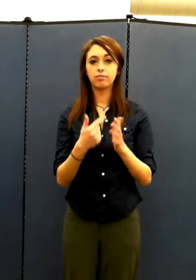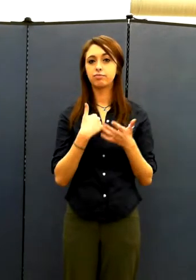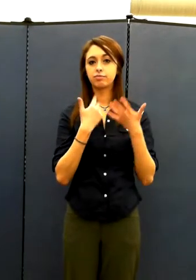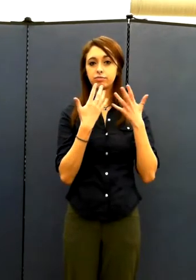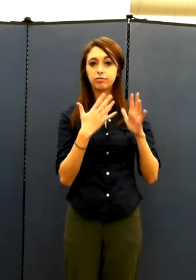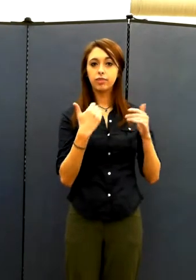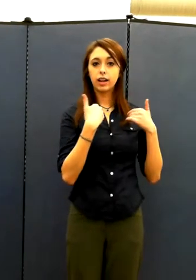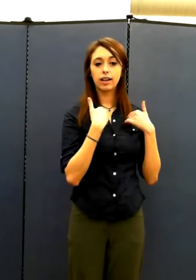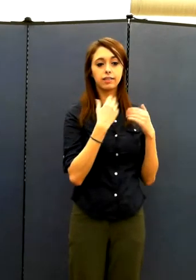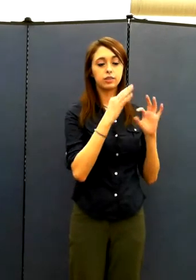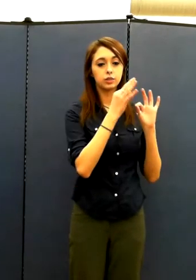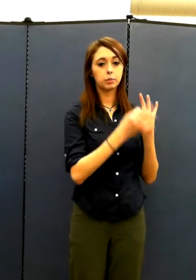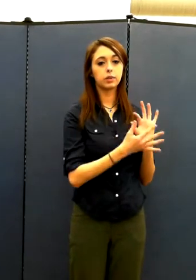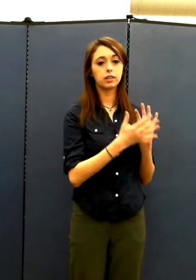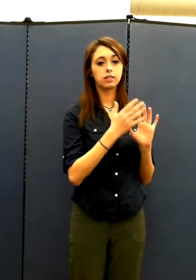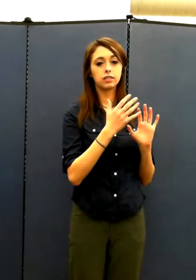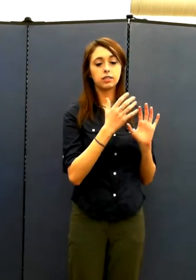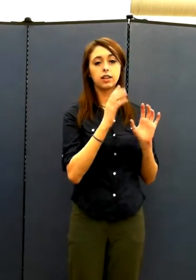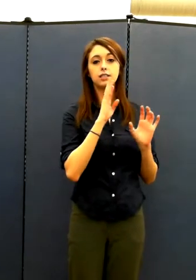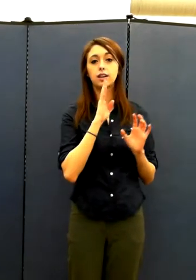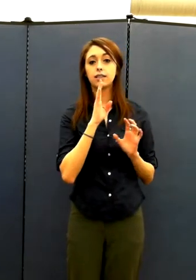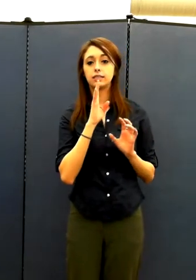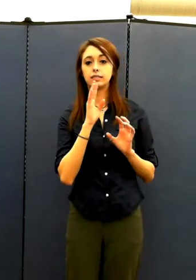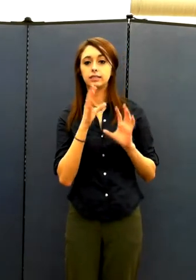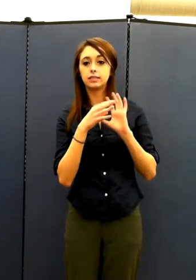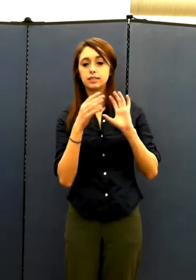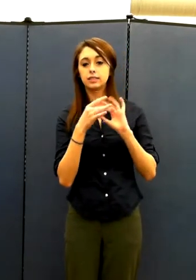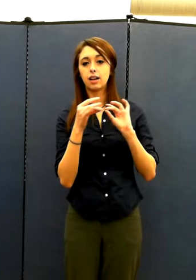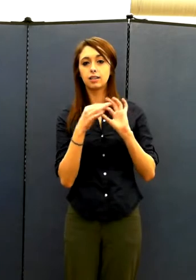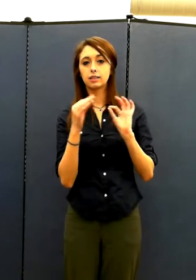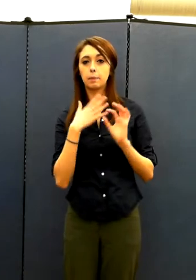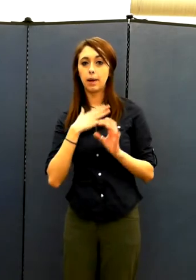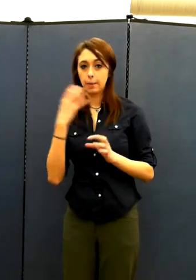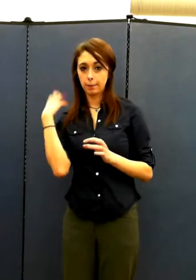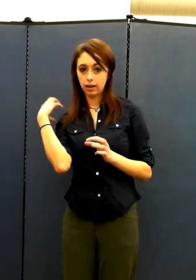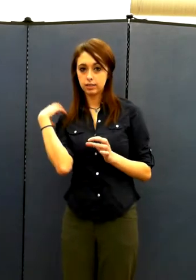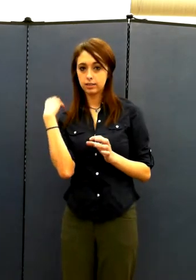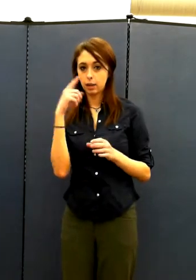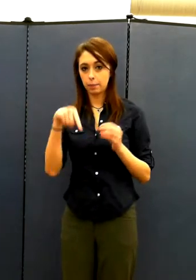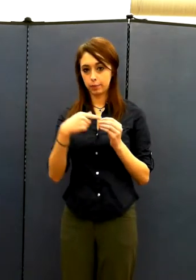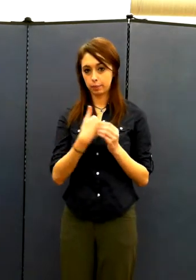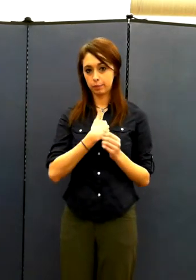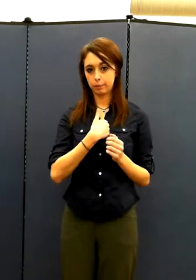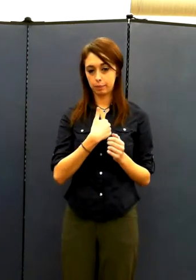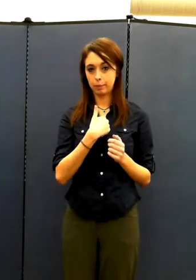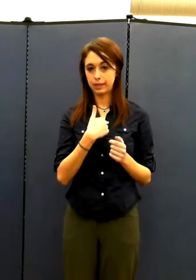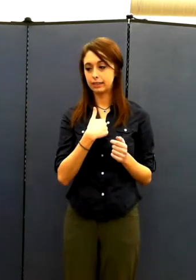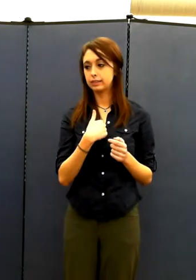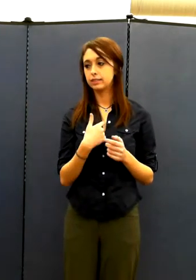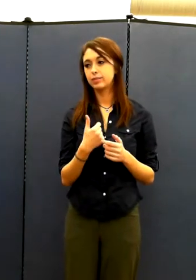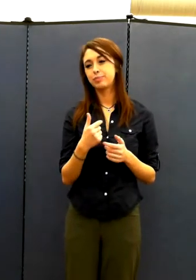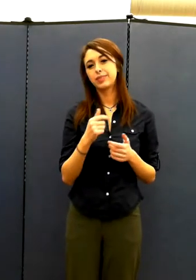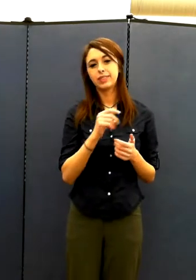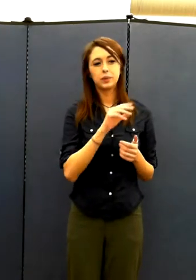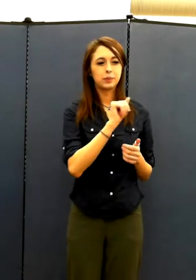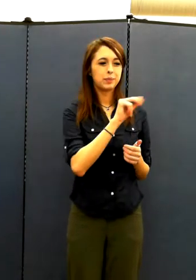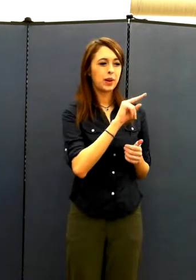my boss about me and say, oh, Audi's not qualified. Oh, Audi shouldn't be working. I worked with